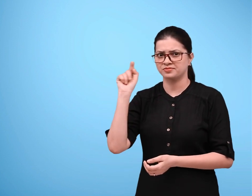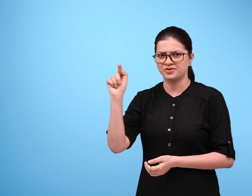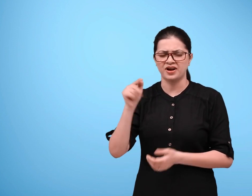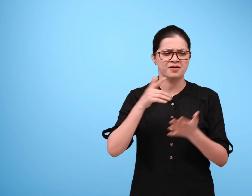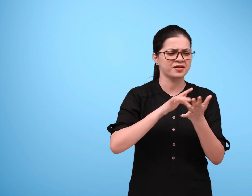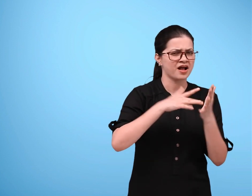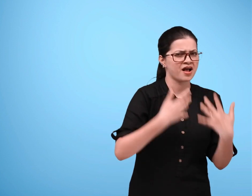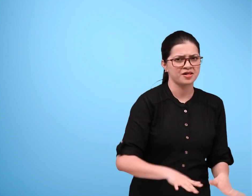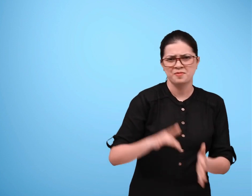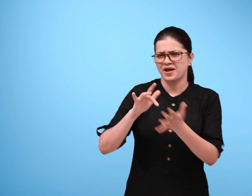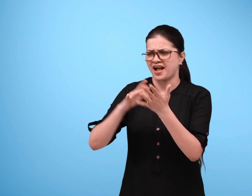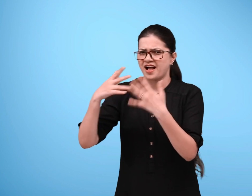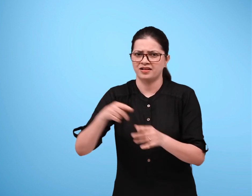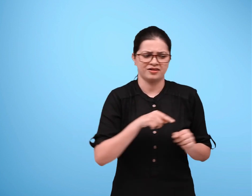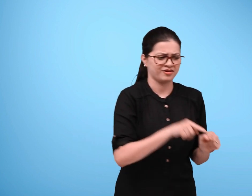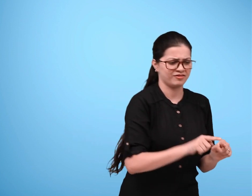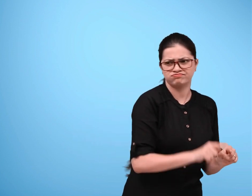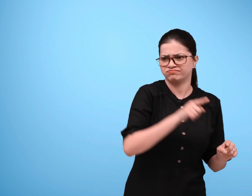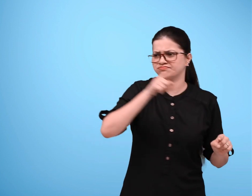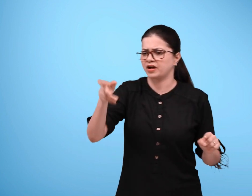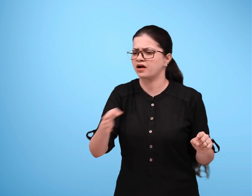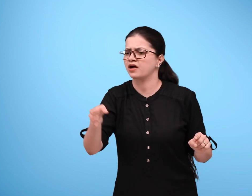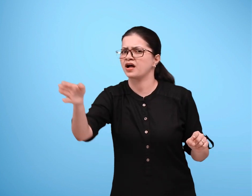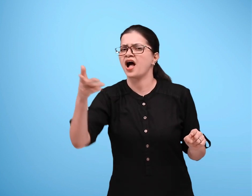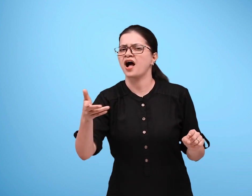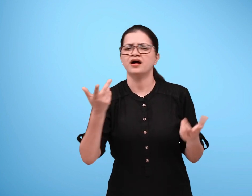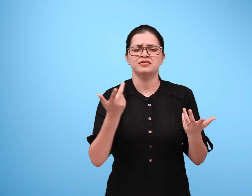Different modes of transport are used to go from one place to another.